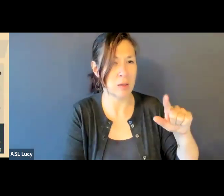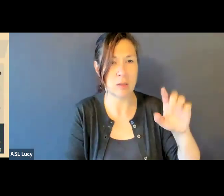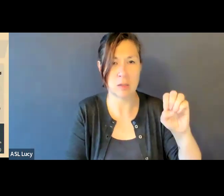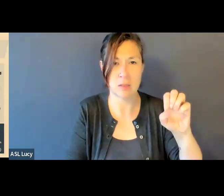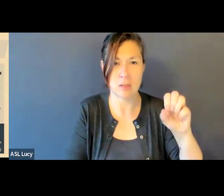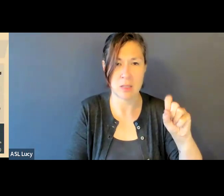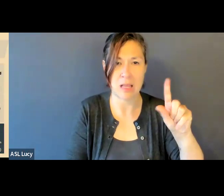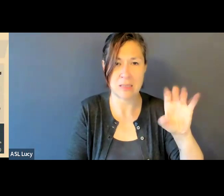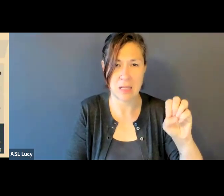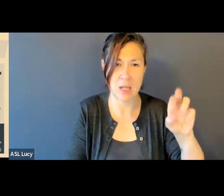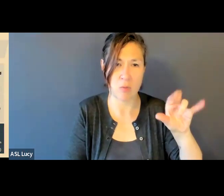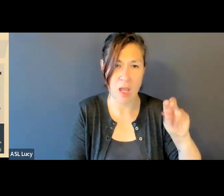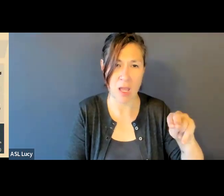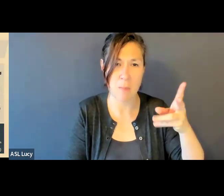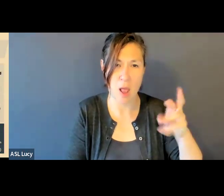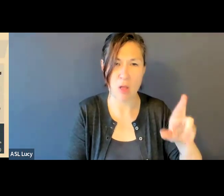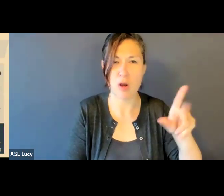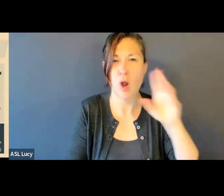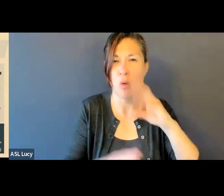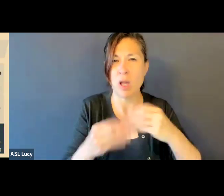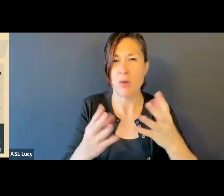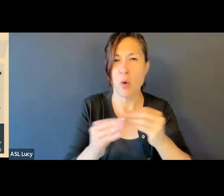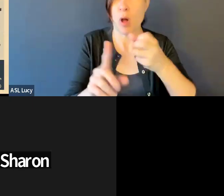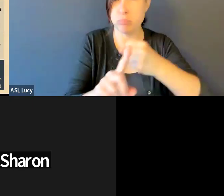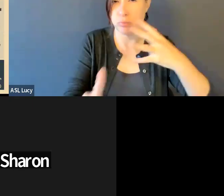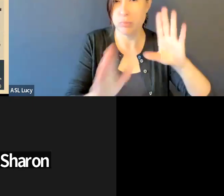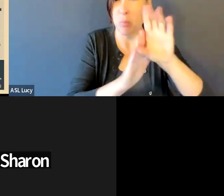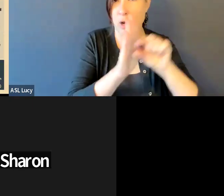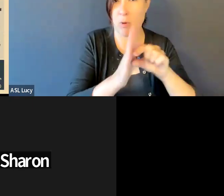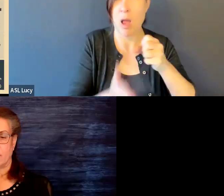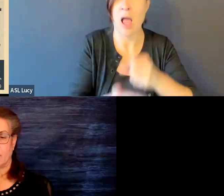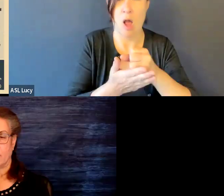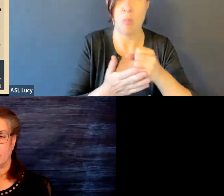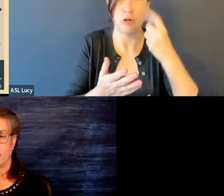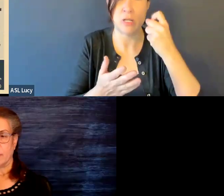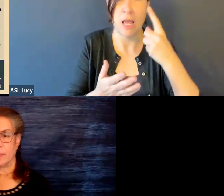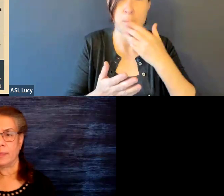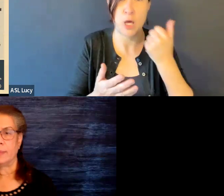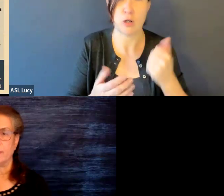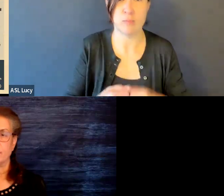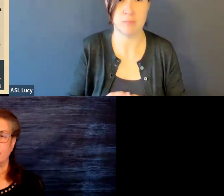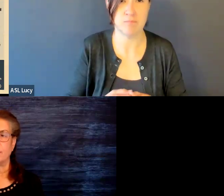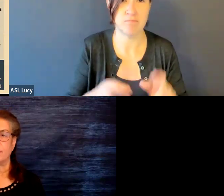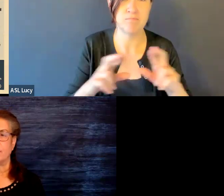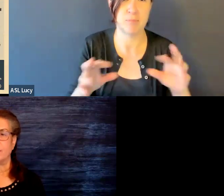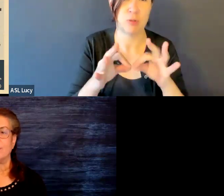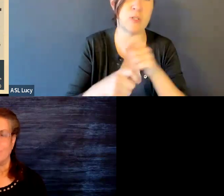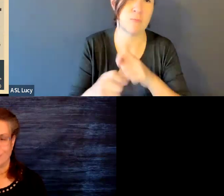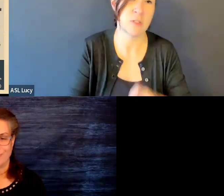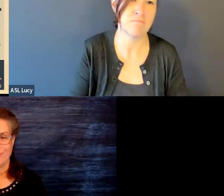things contextually that I think you probably know a lot about at this point, but to help in this discussion. Good evening, school committee. Thank you for having